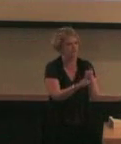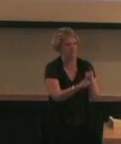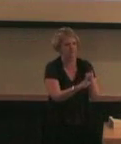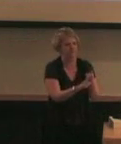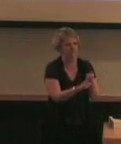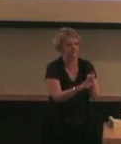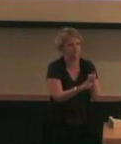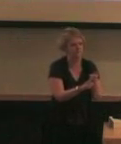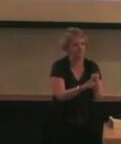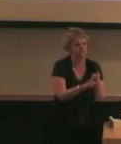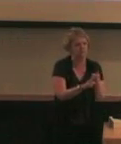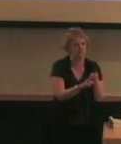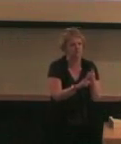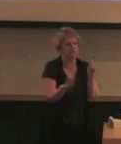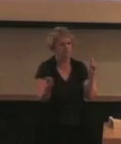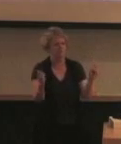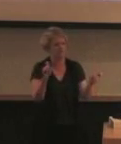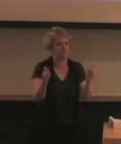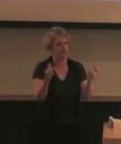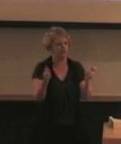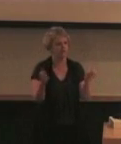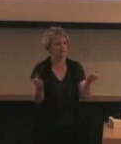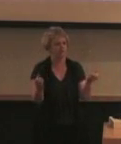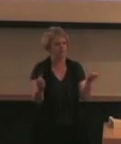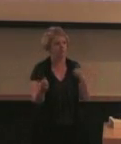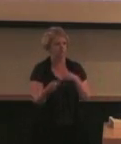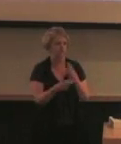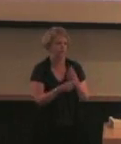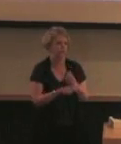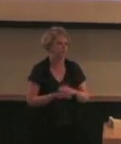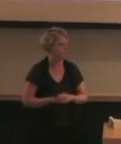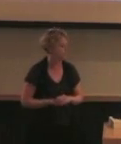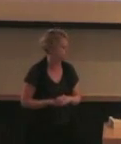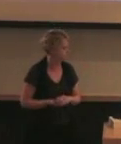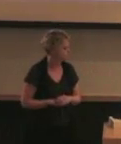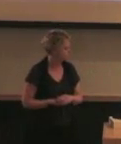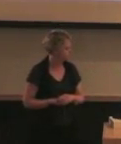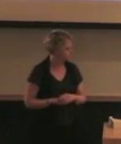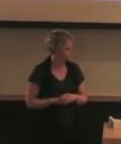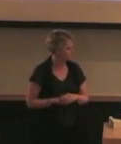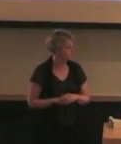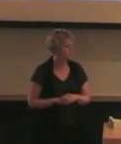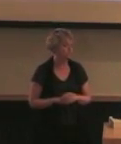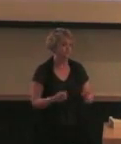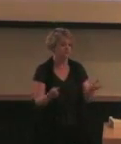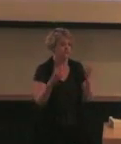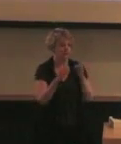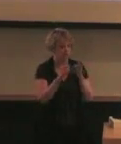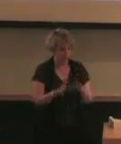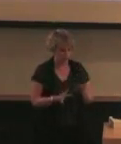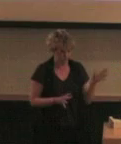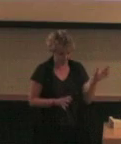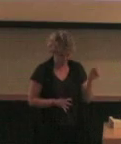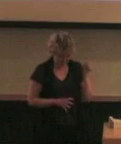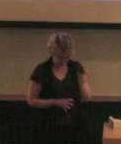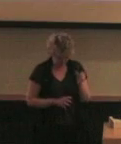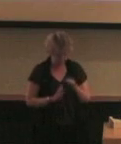these are some variations of sign language that we use. Sign language interpreter.